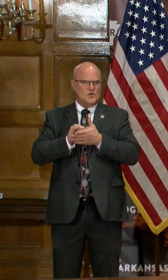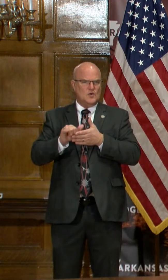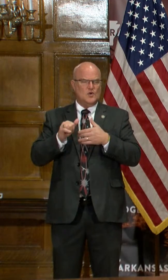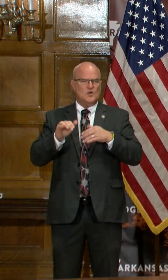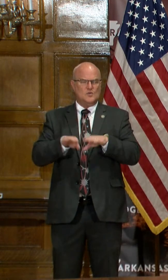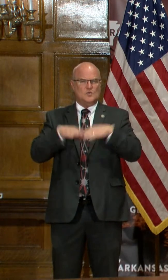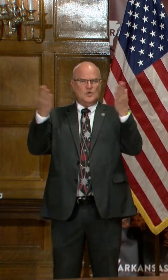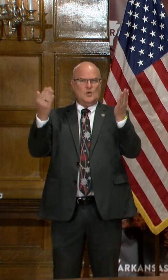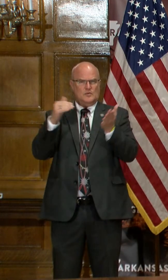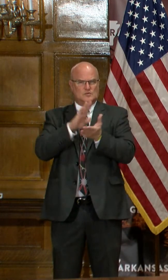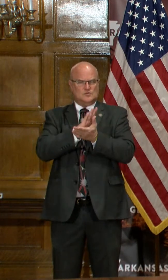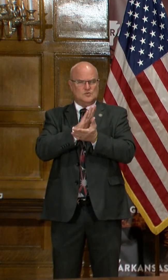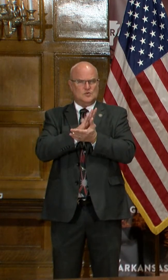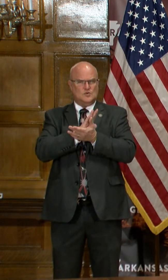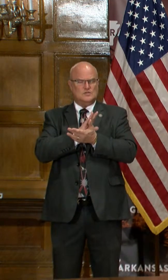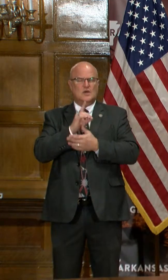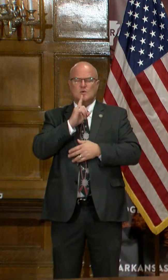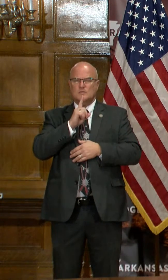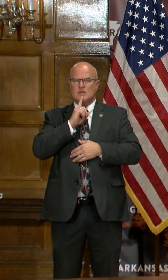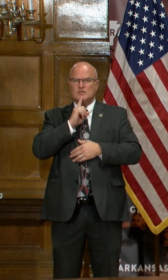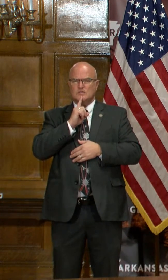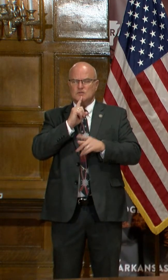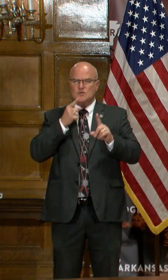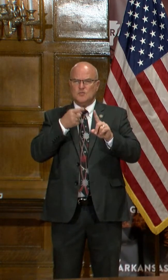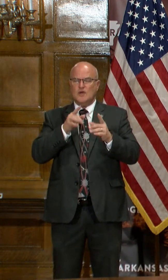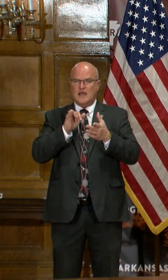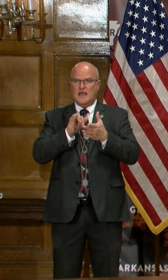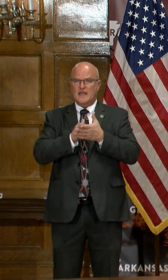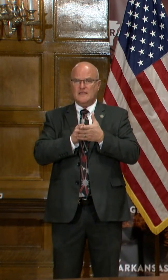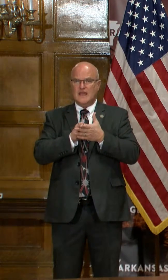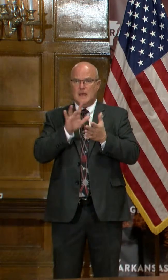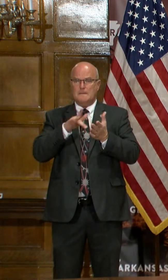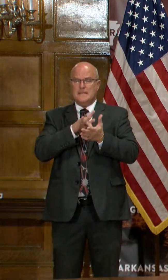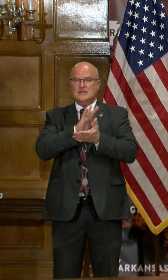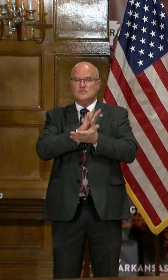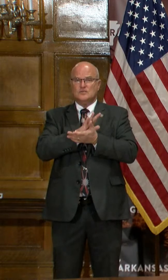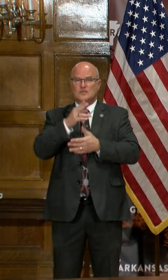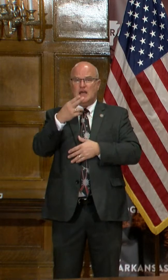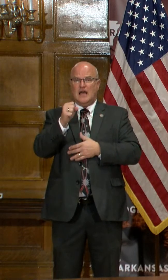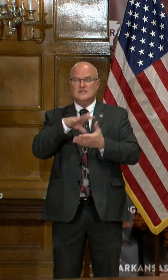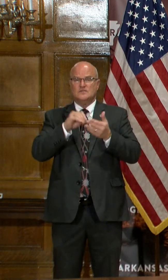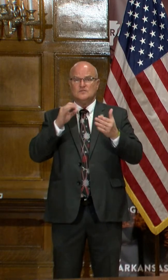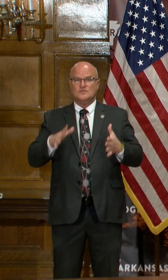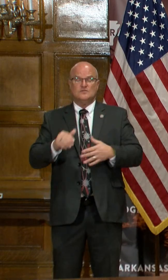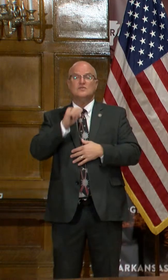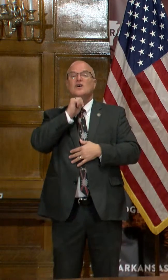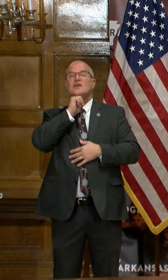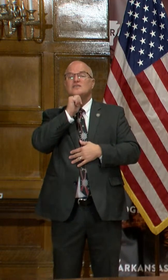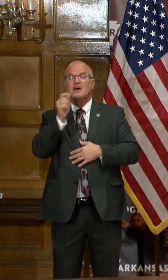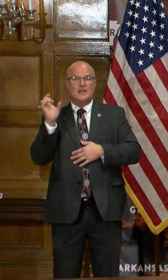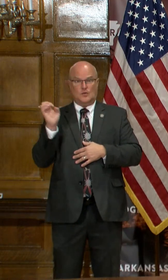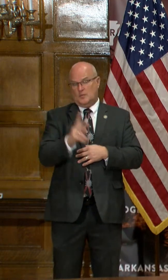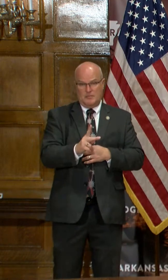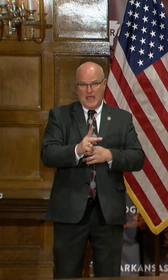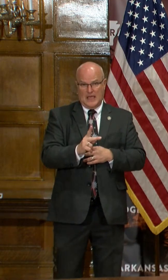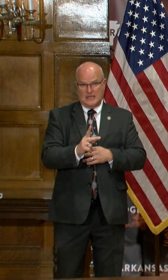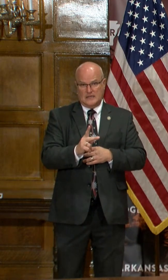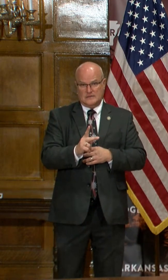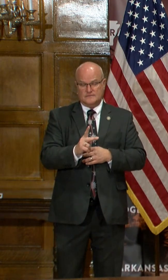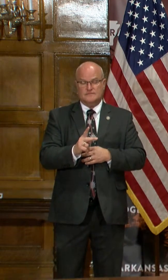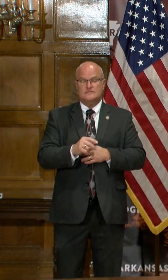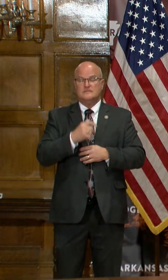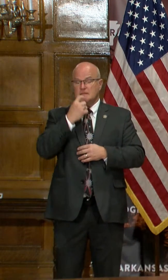reopening schools, and I wanted to make sure that we pointed out that that middle school and high school students are not going back.